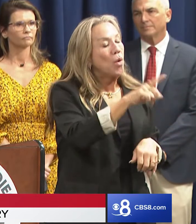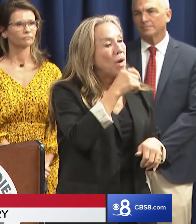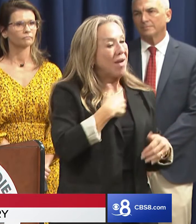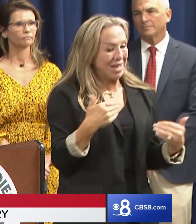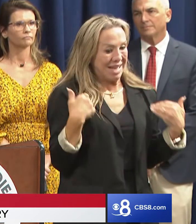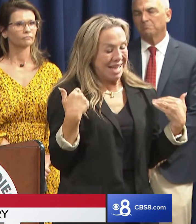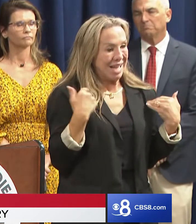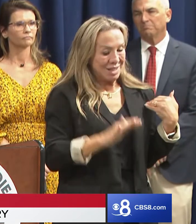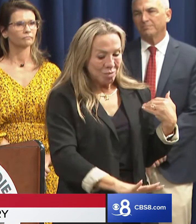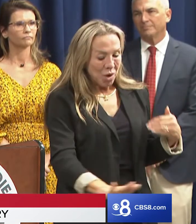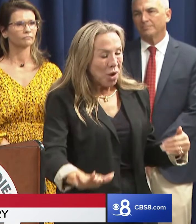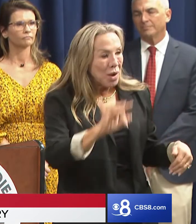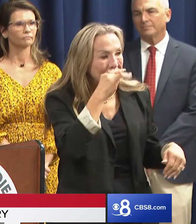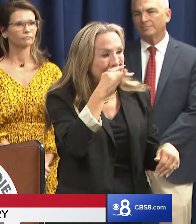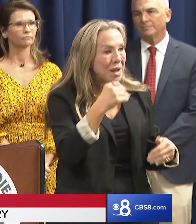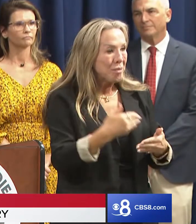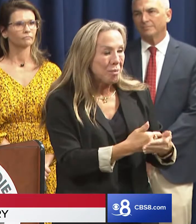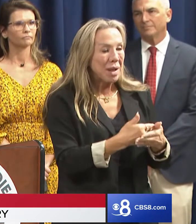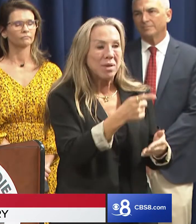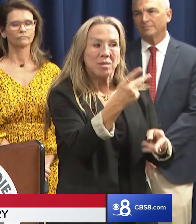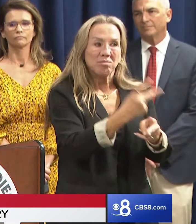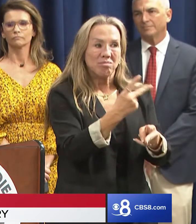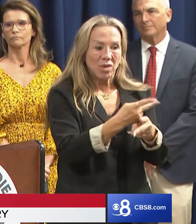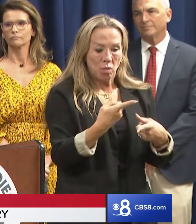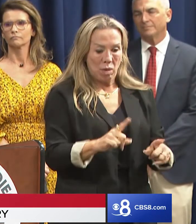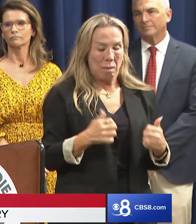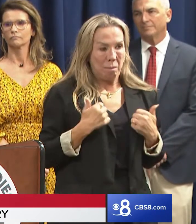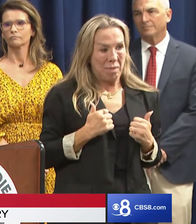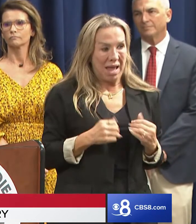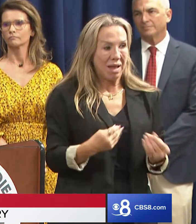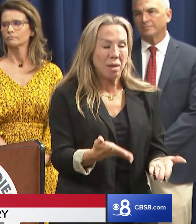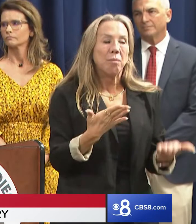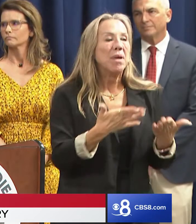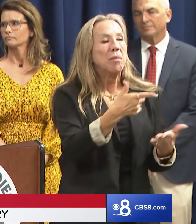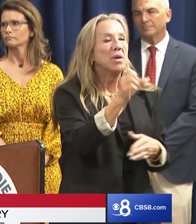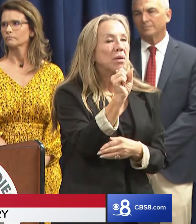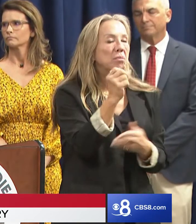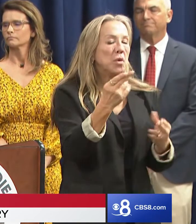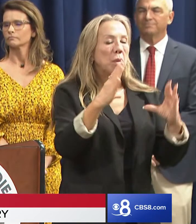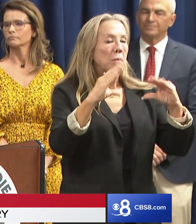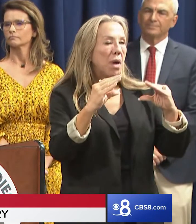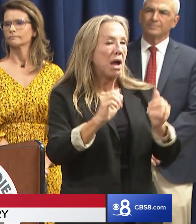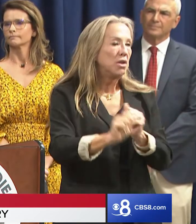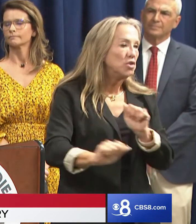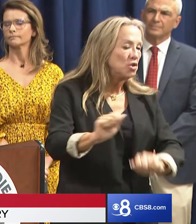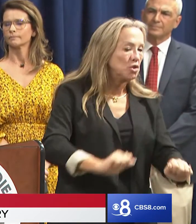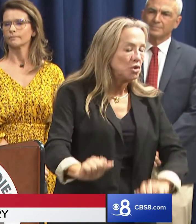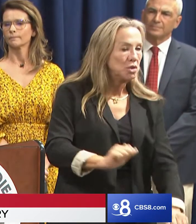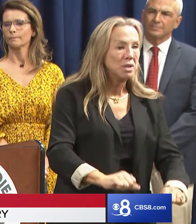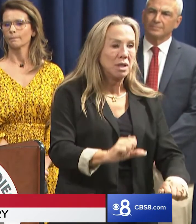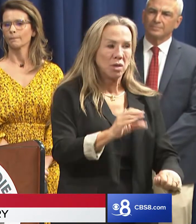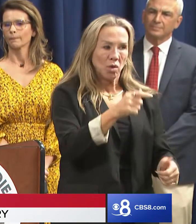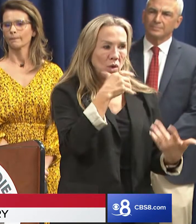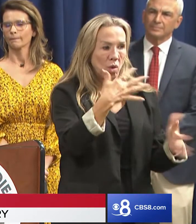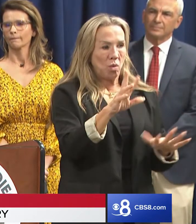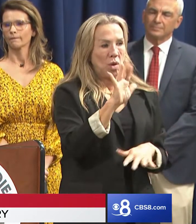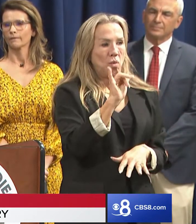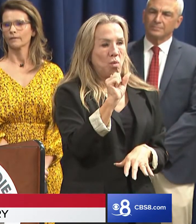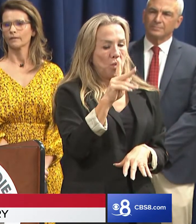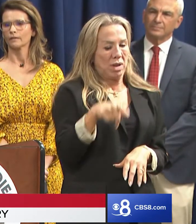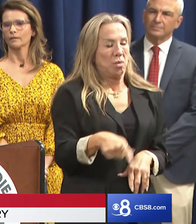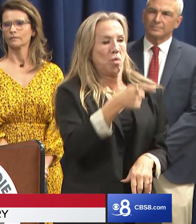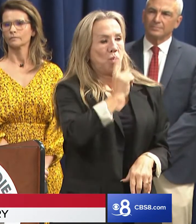babies, use caution when you're giving them a bath. You may want to give them a sponge bath to reduce the chance of them swallowing any